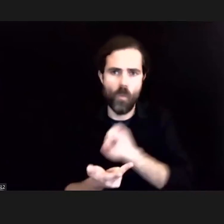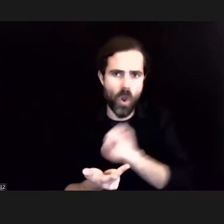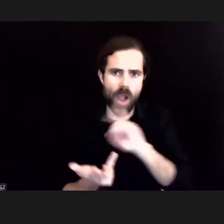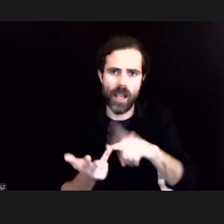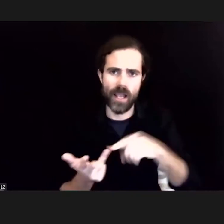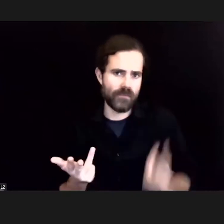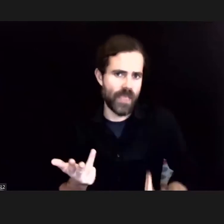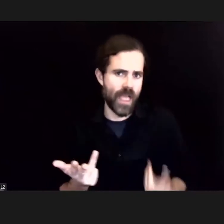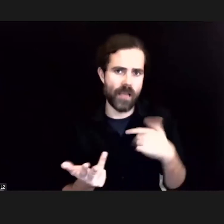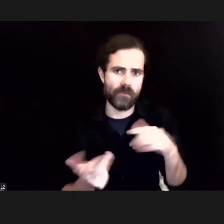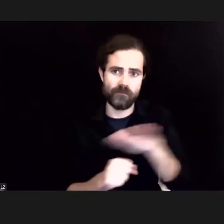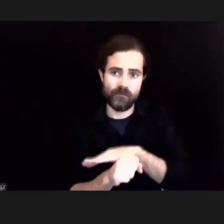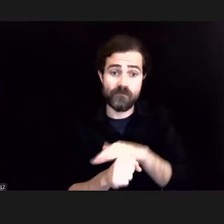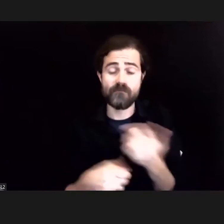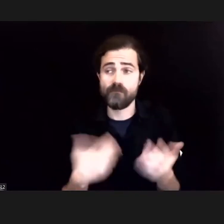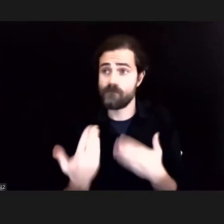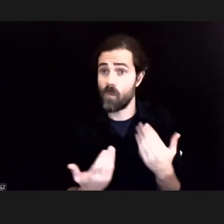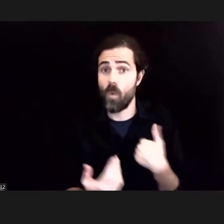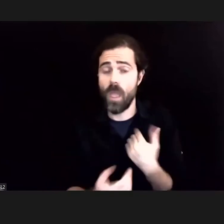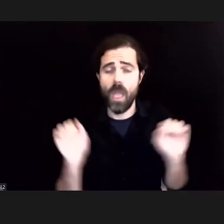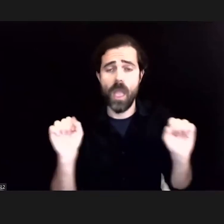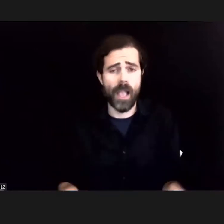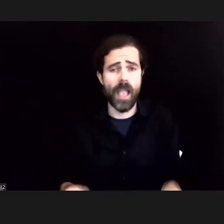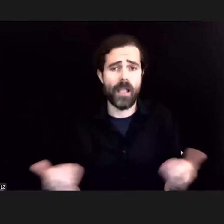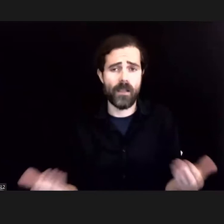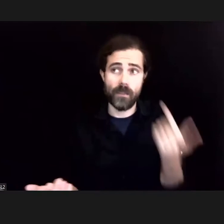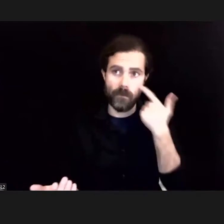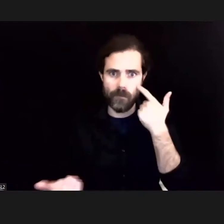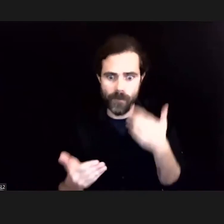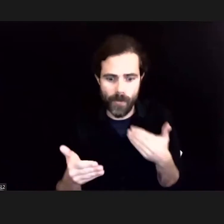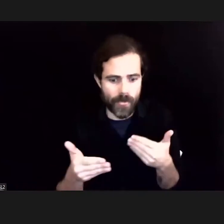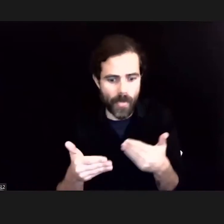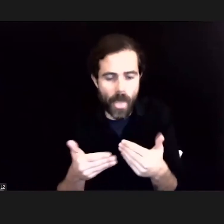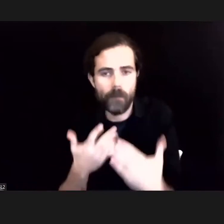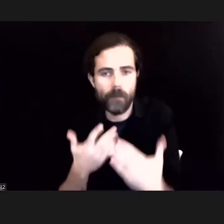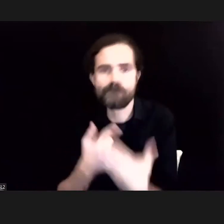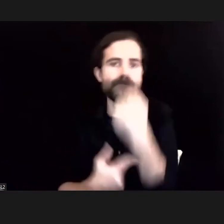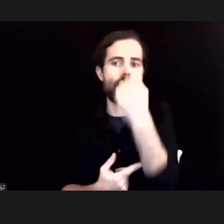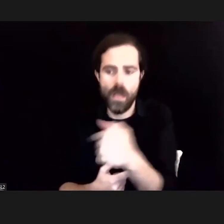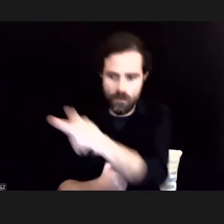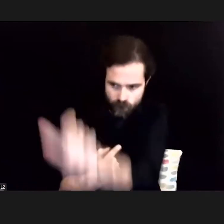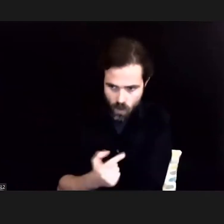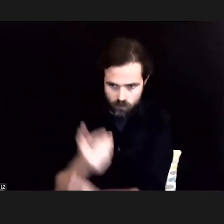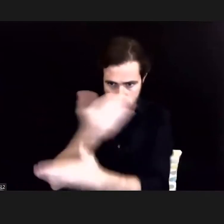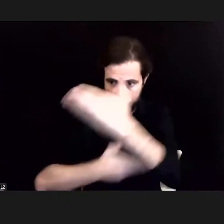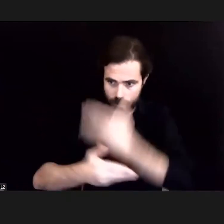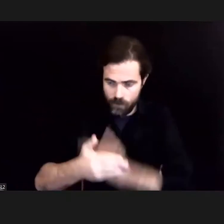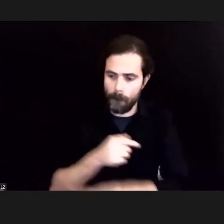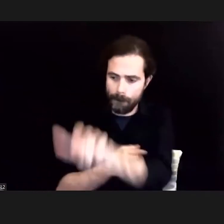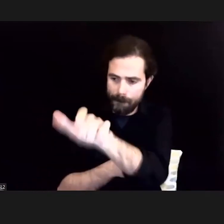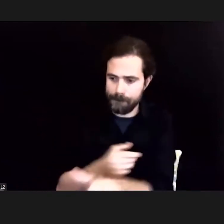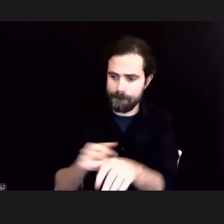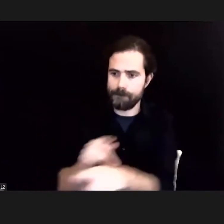able to get closer to the end user and to the people that need these services.